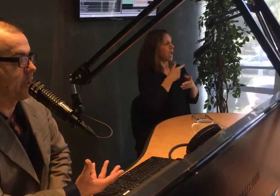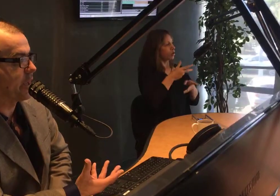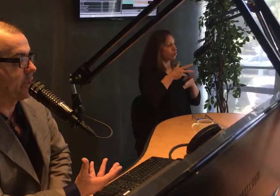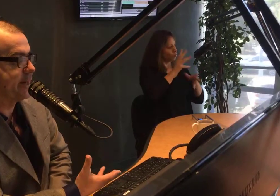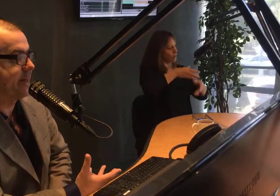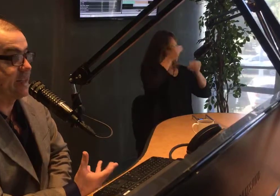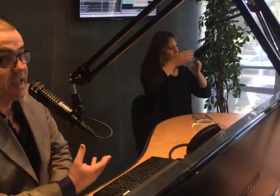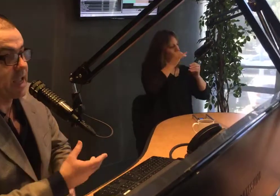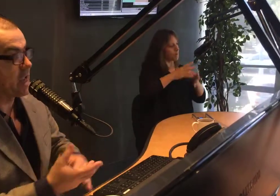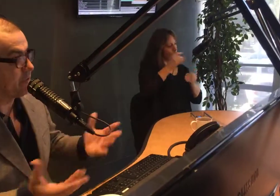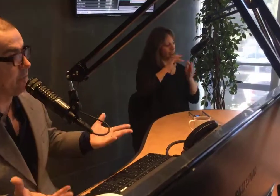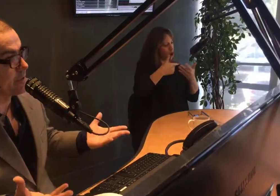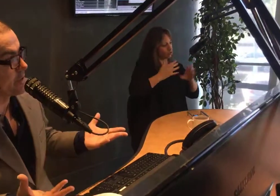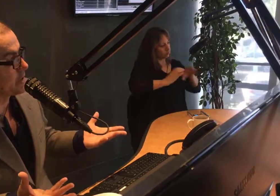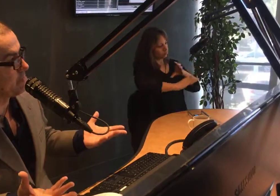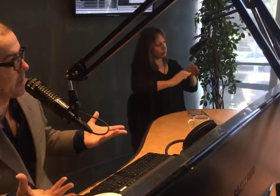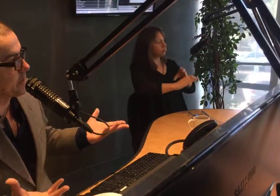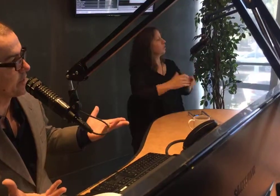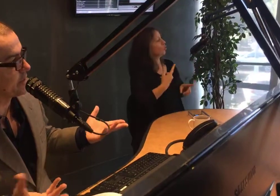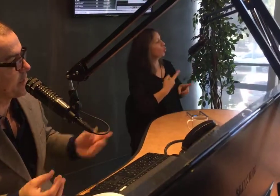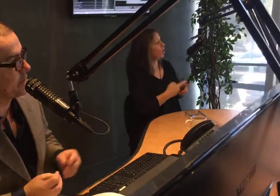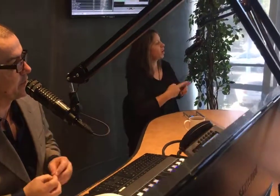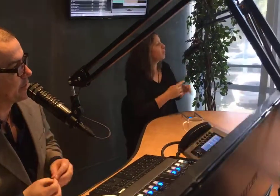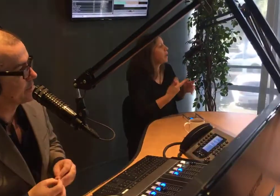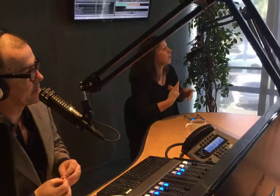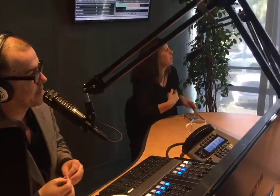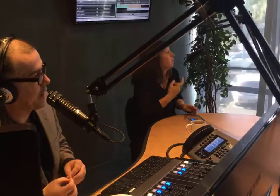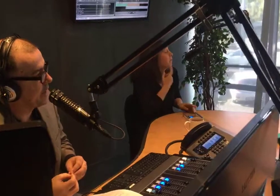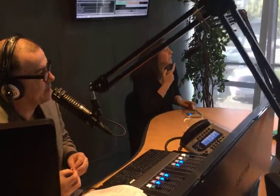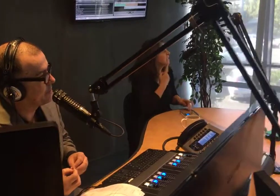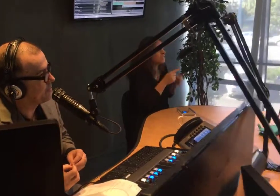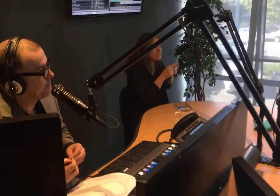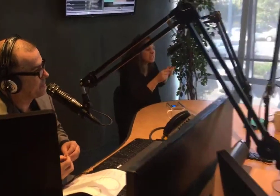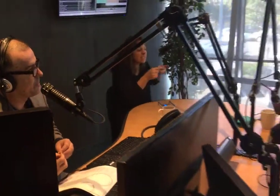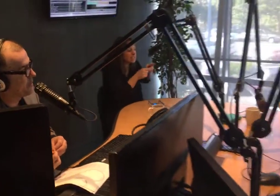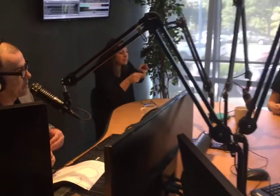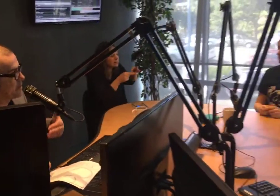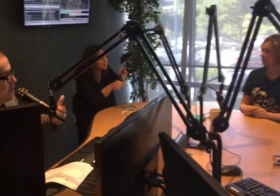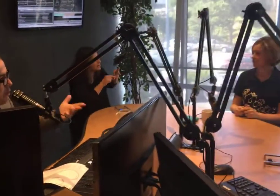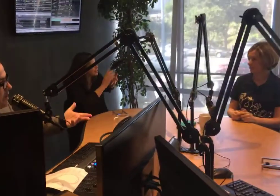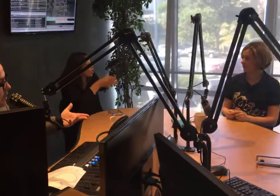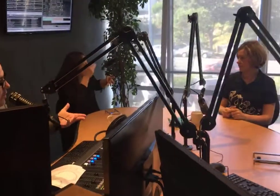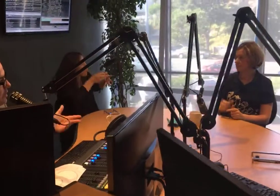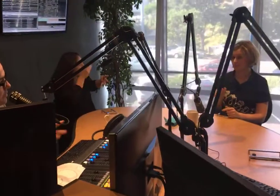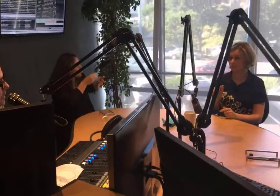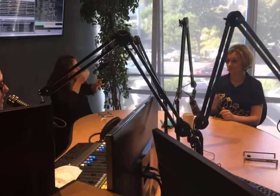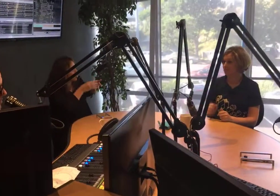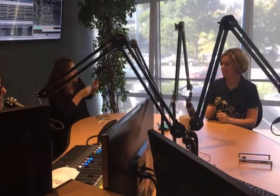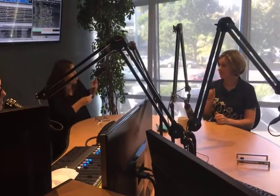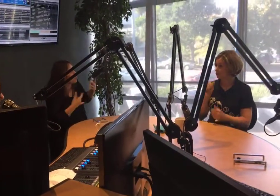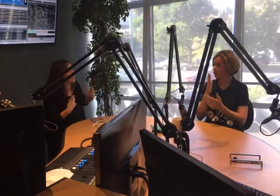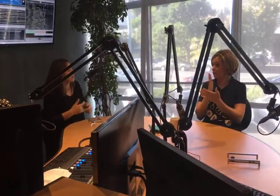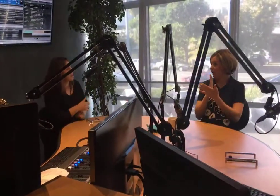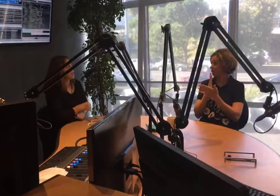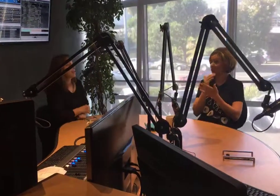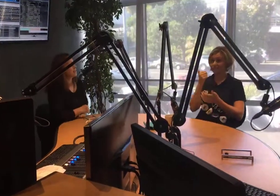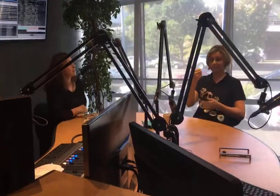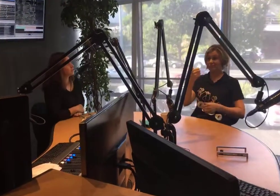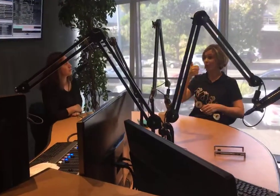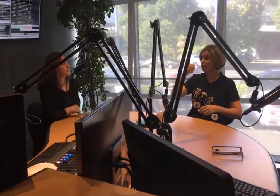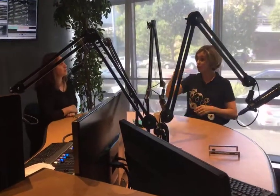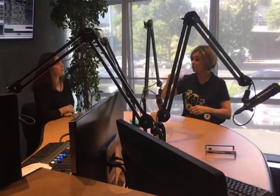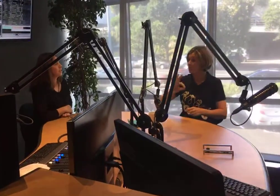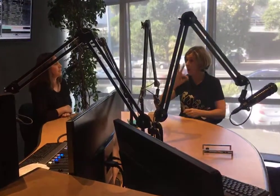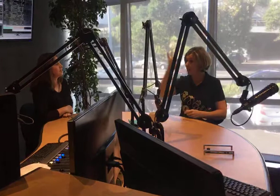able to communicate clearly, even if it's just some basic sentences. There's a long way to go in this regard.